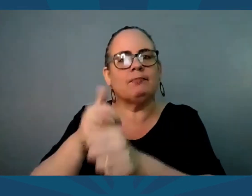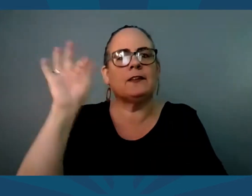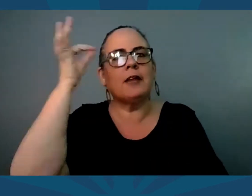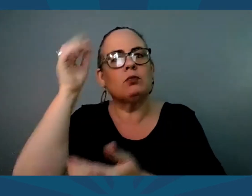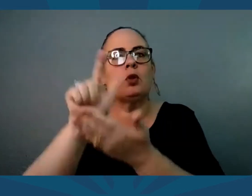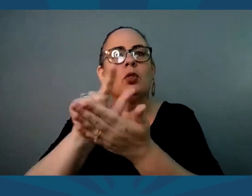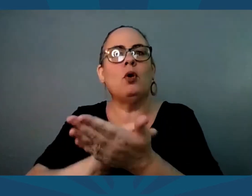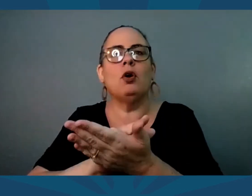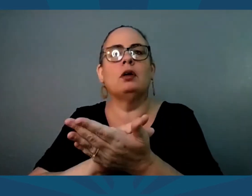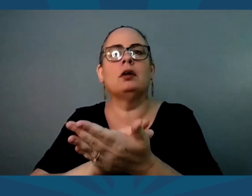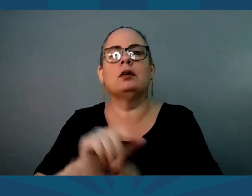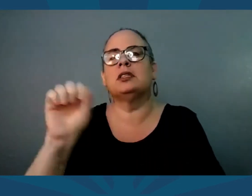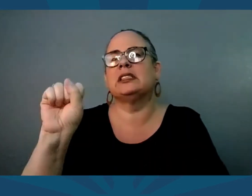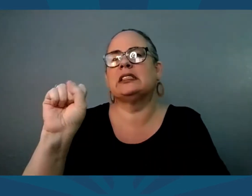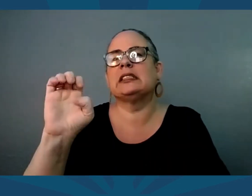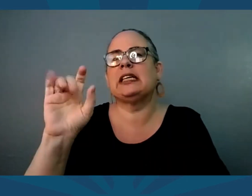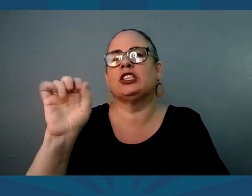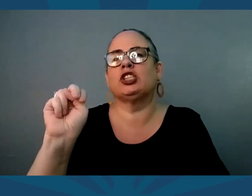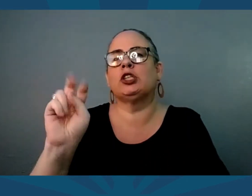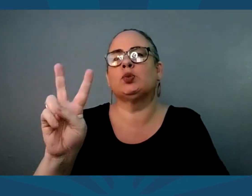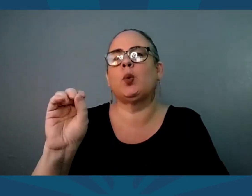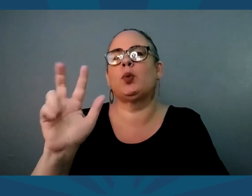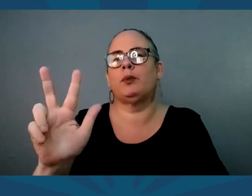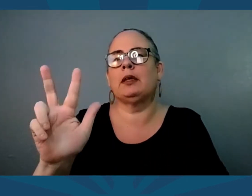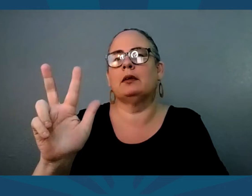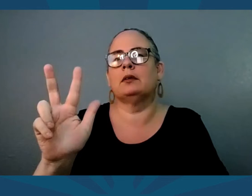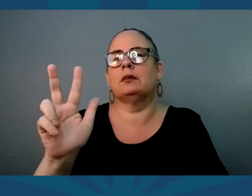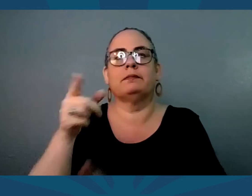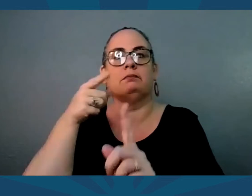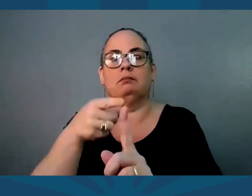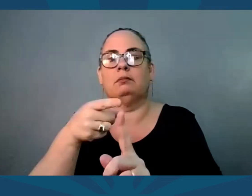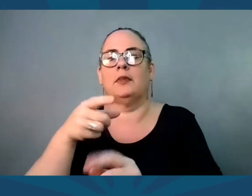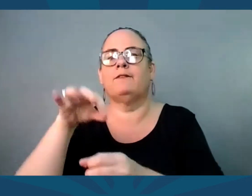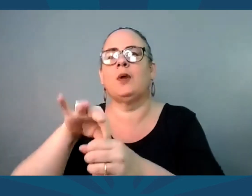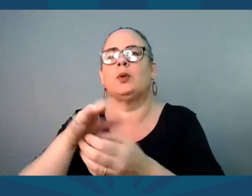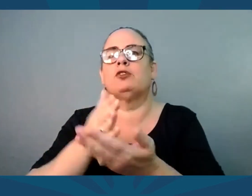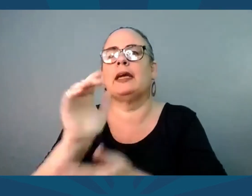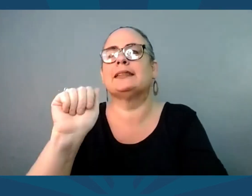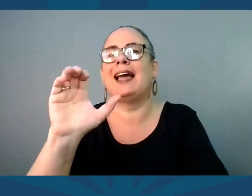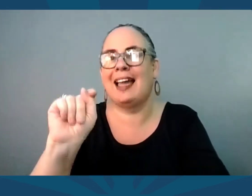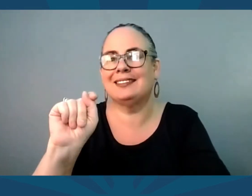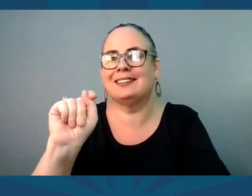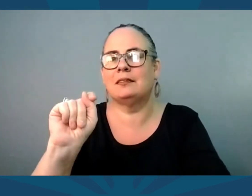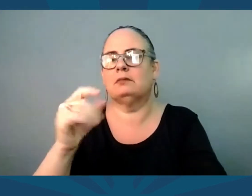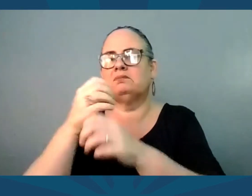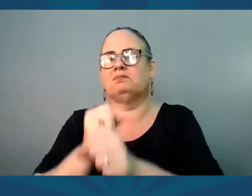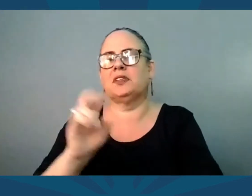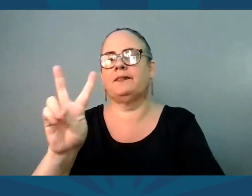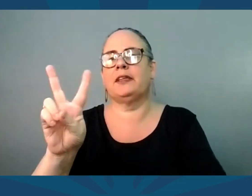jurisdictions in complying with federal law, Section 203 of the Voting Rights Act,